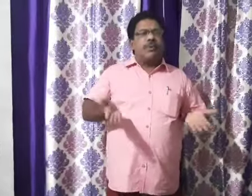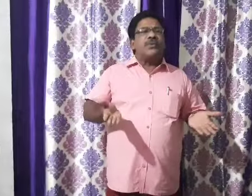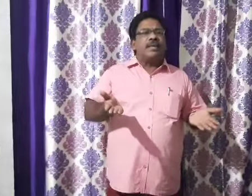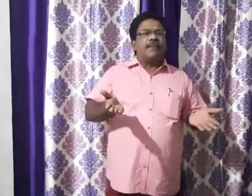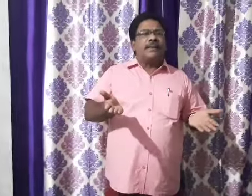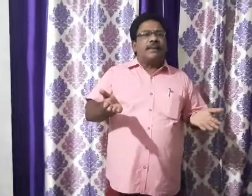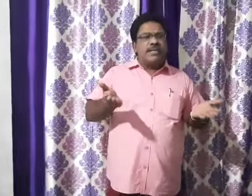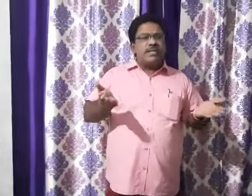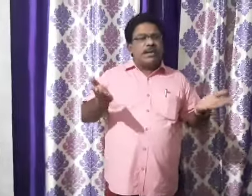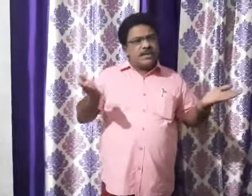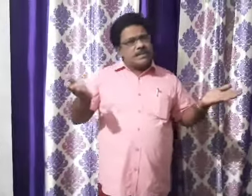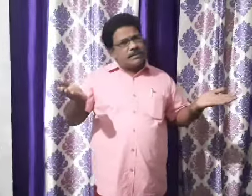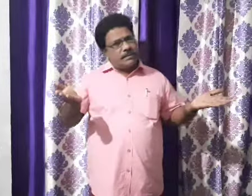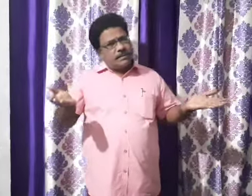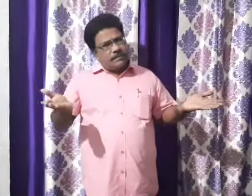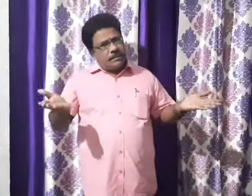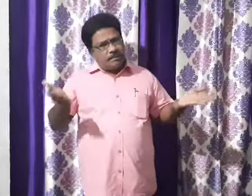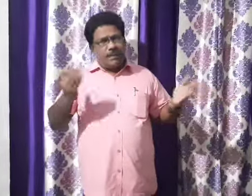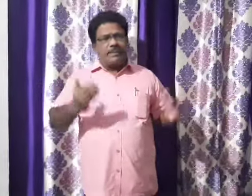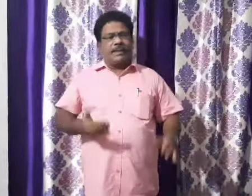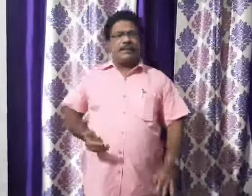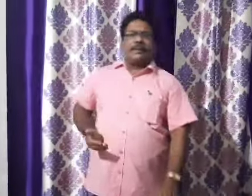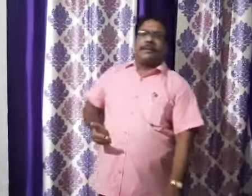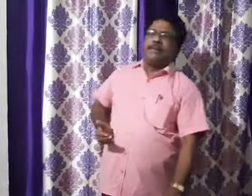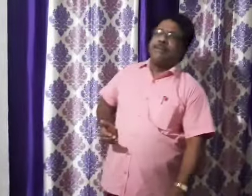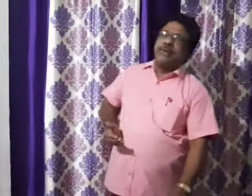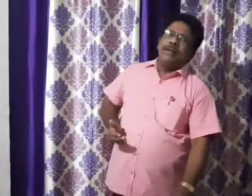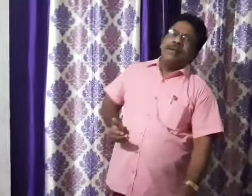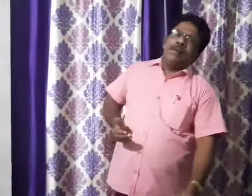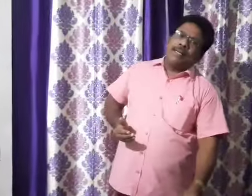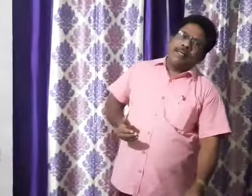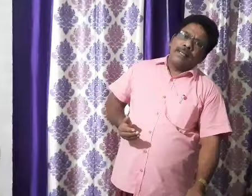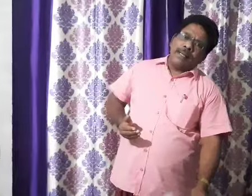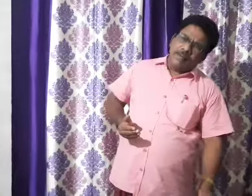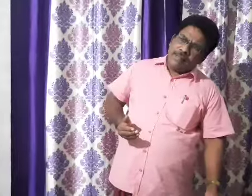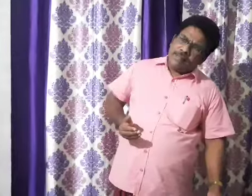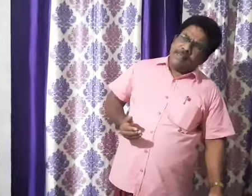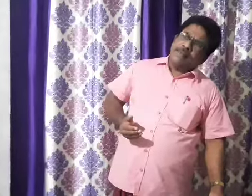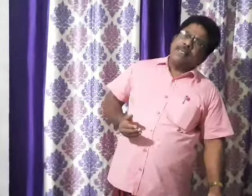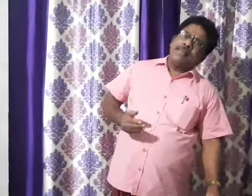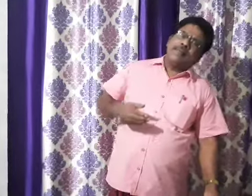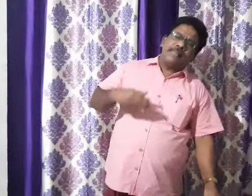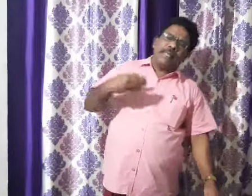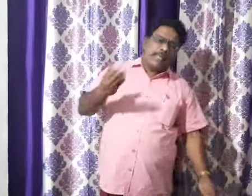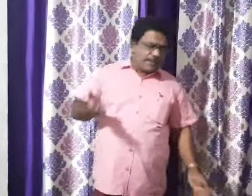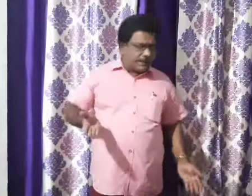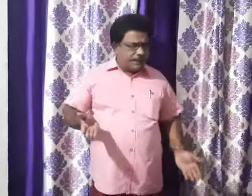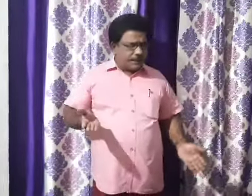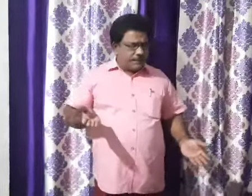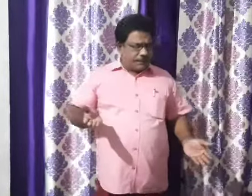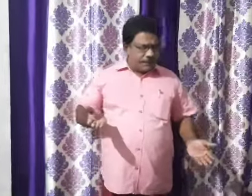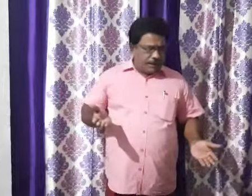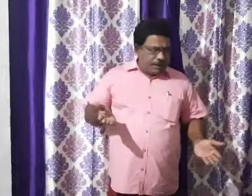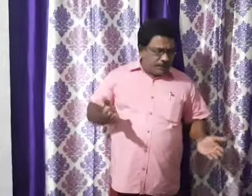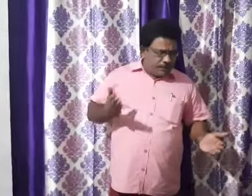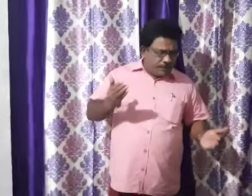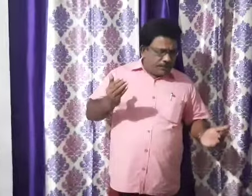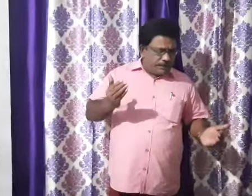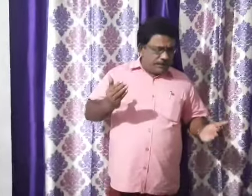produce something. It is known as primary sector. Okay, now we see what is in the secondary sector. When